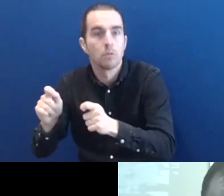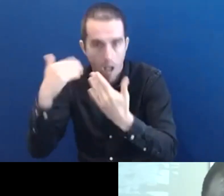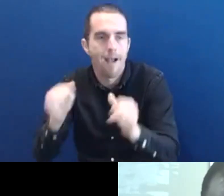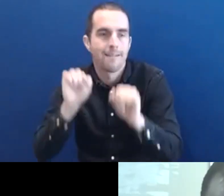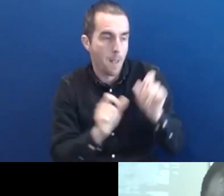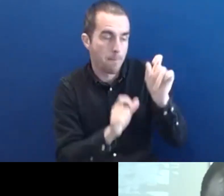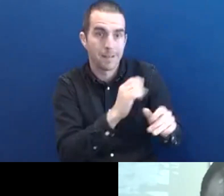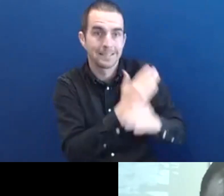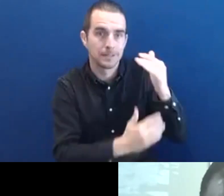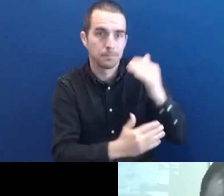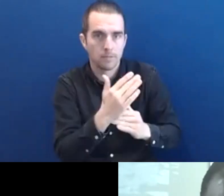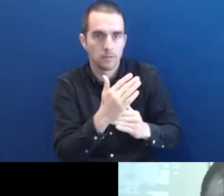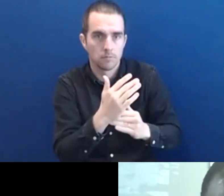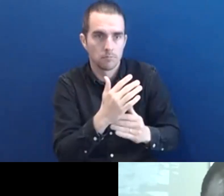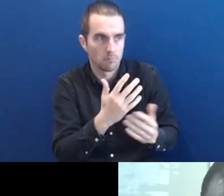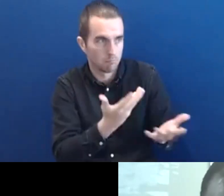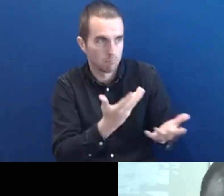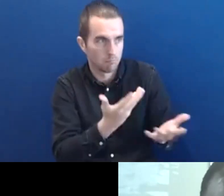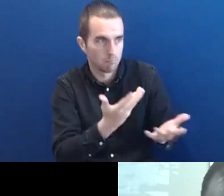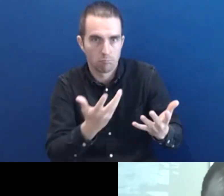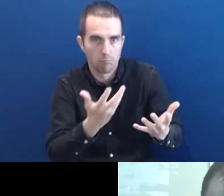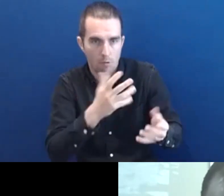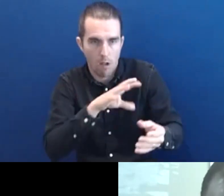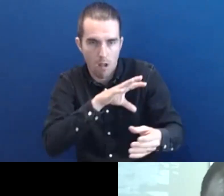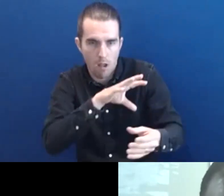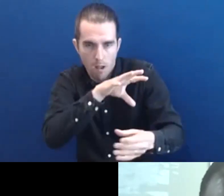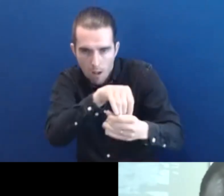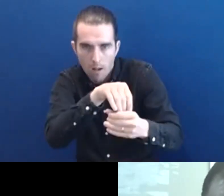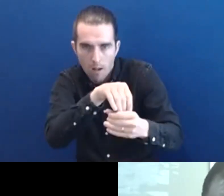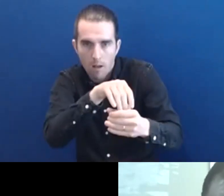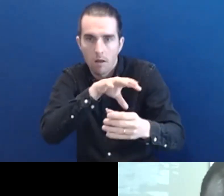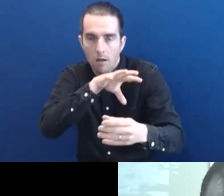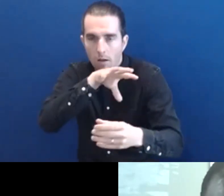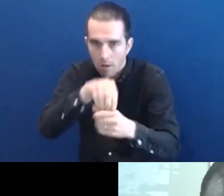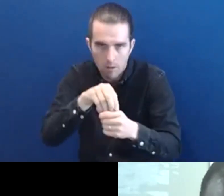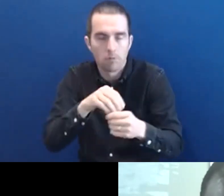air out their grievances, and the community is now